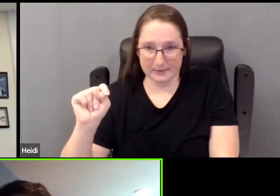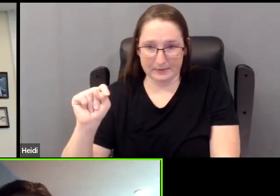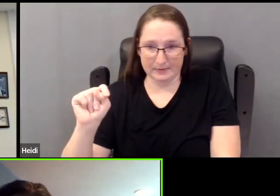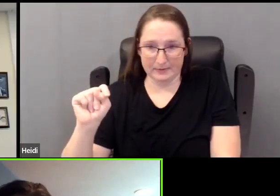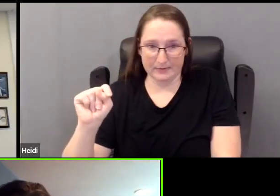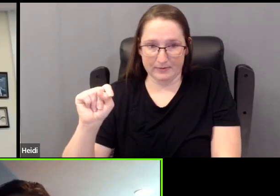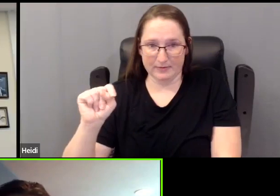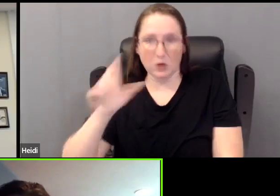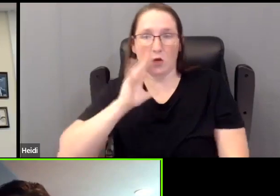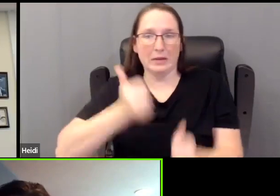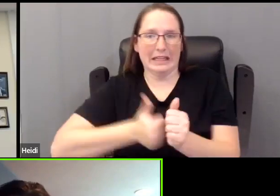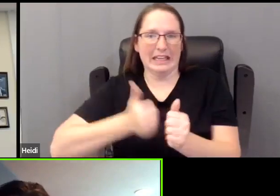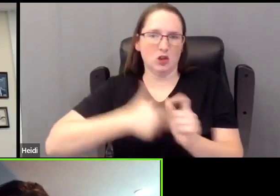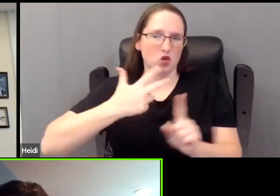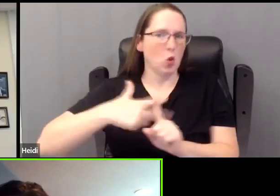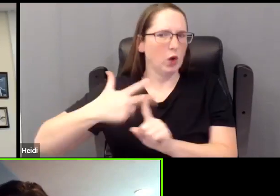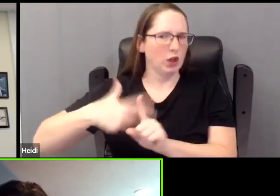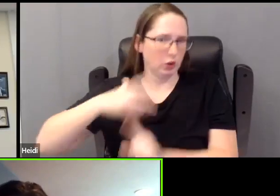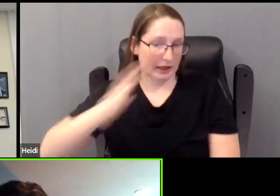it will be each quarter.